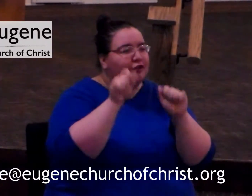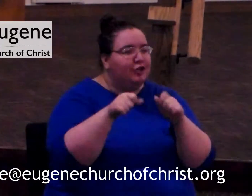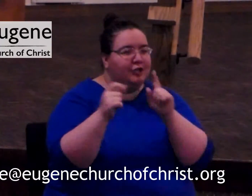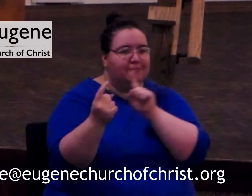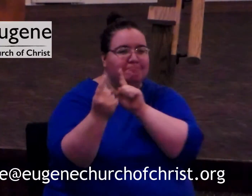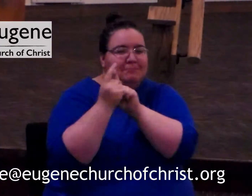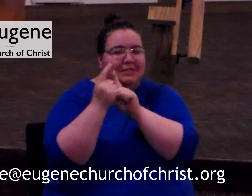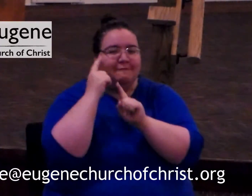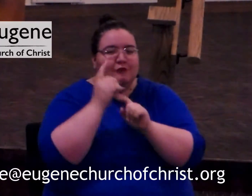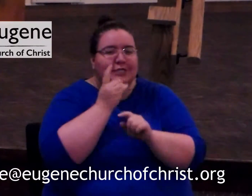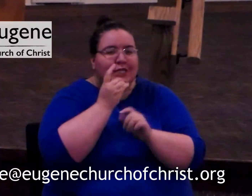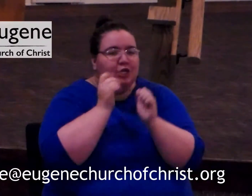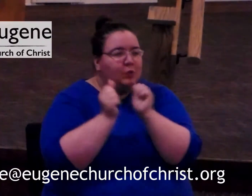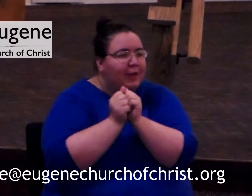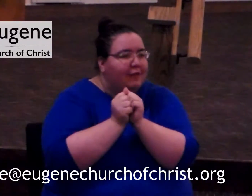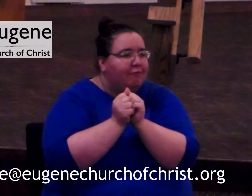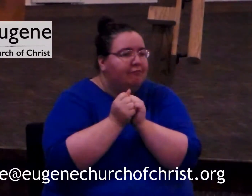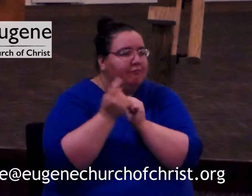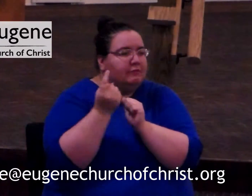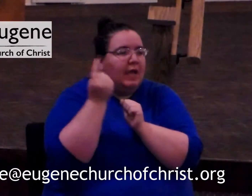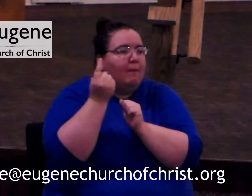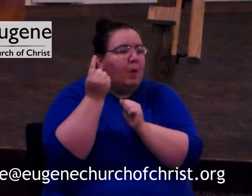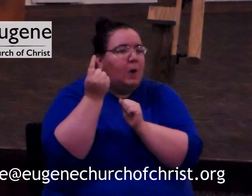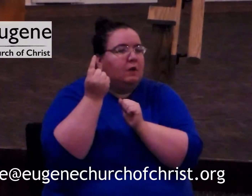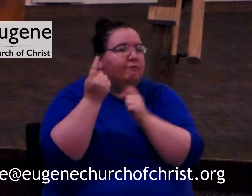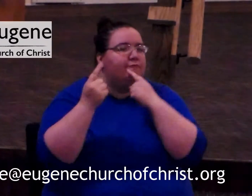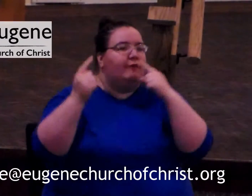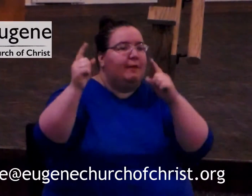Lincoln and Washington and Napoleon and people on